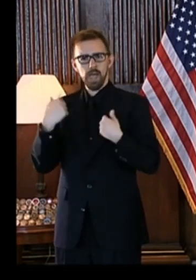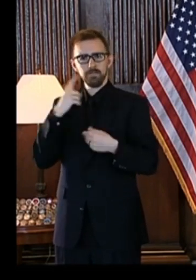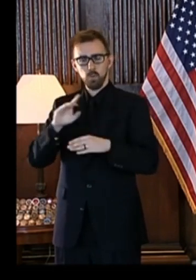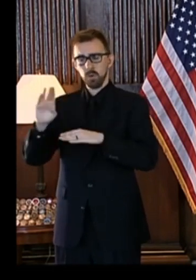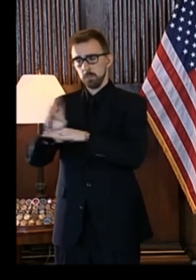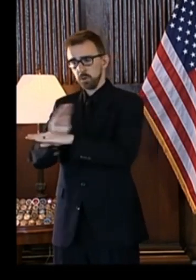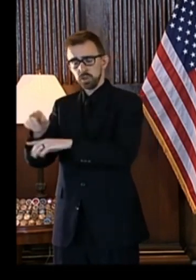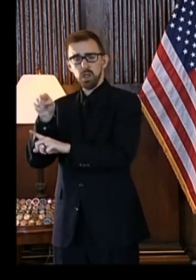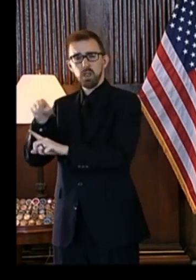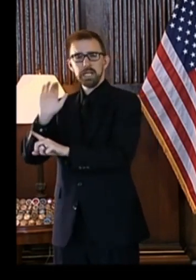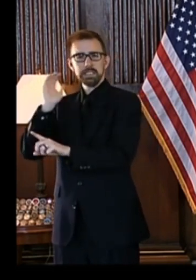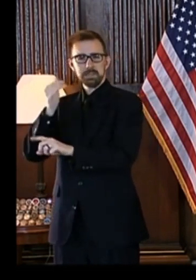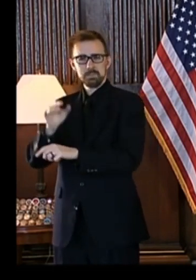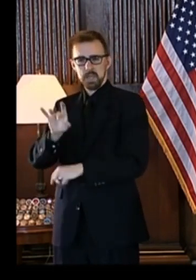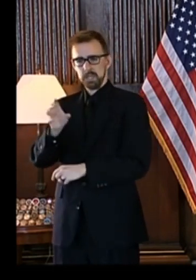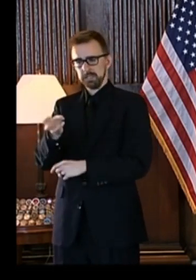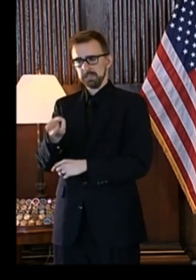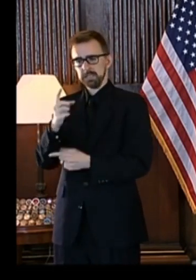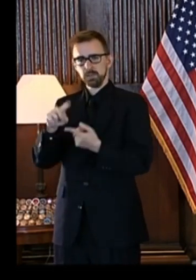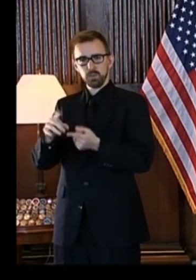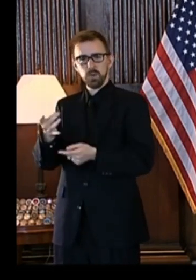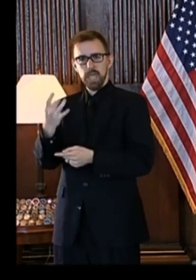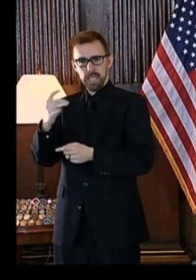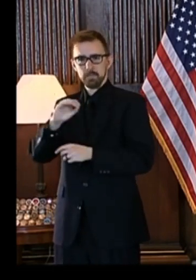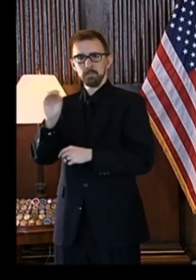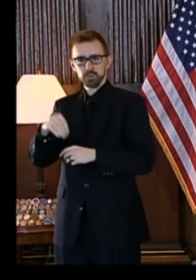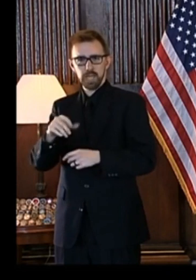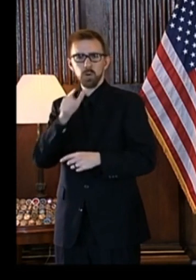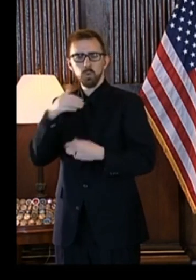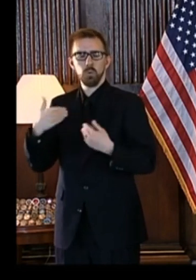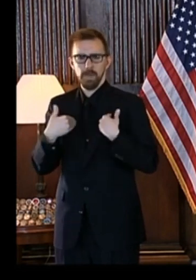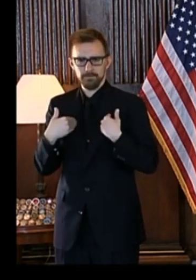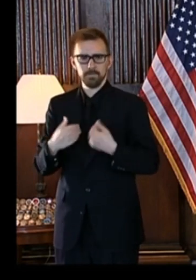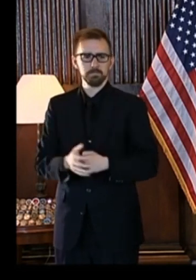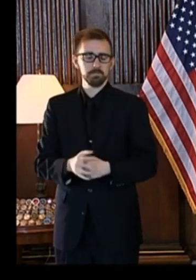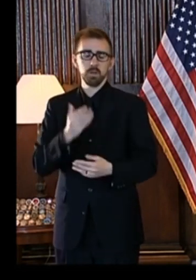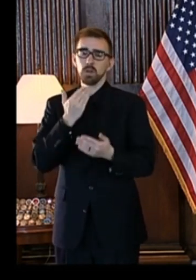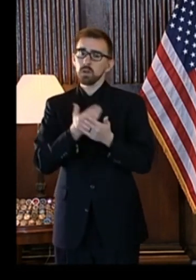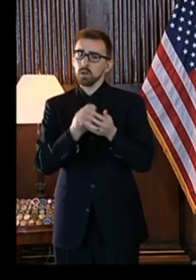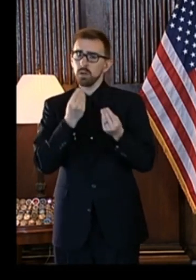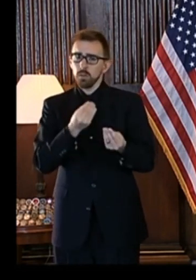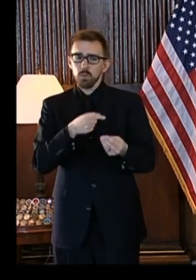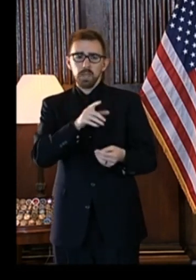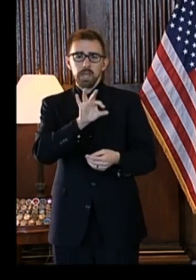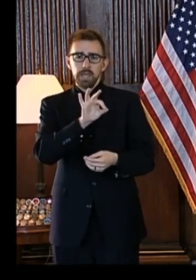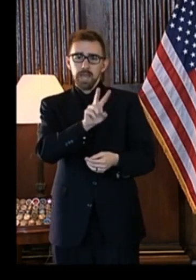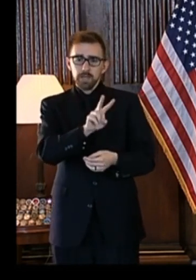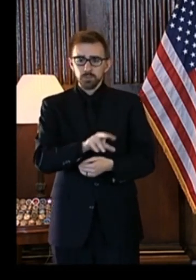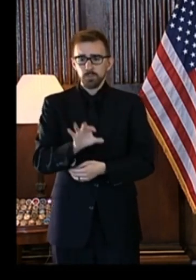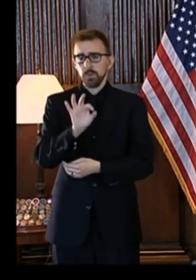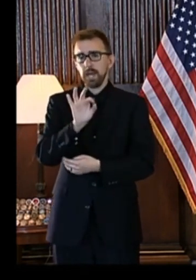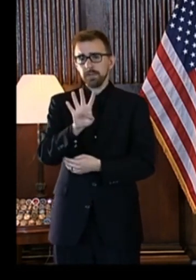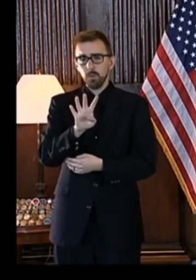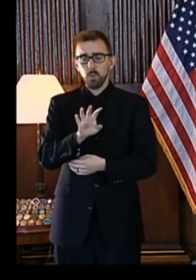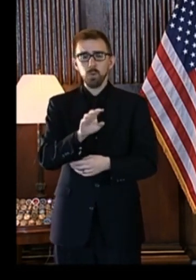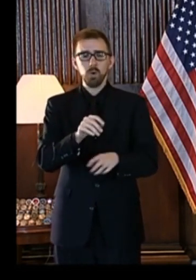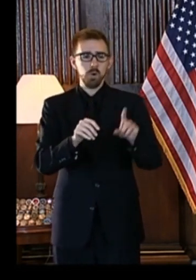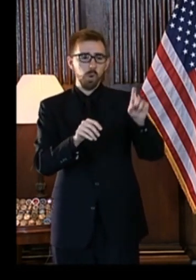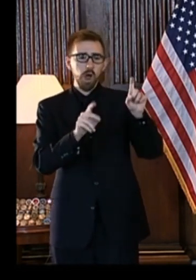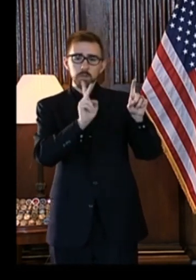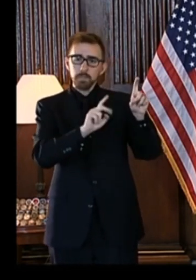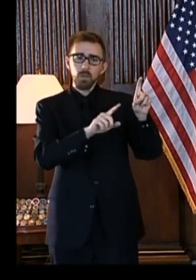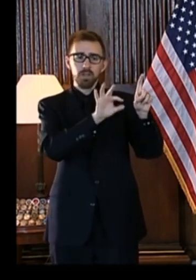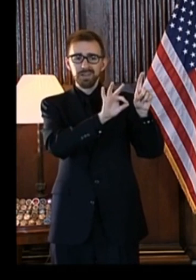it looks to be about 6 to 8% positive. The good news is that for those 92 to 94 out of 100 people